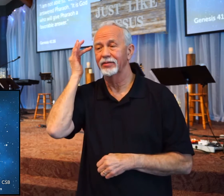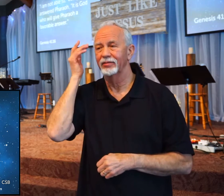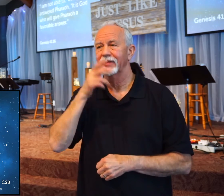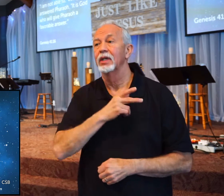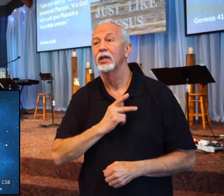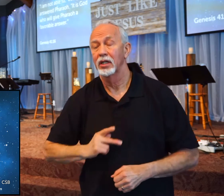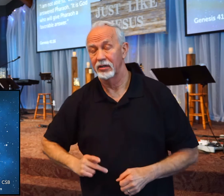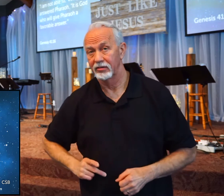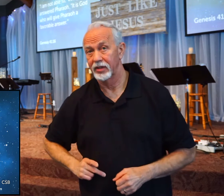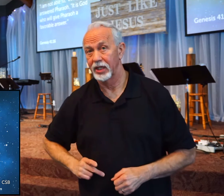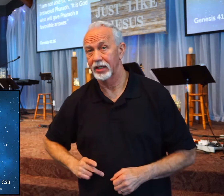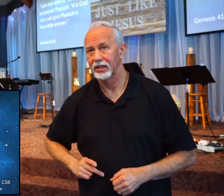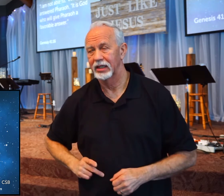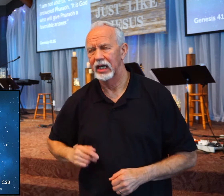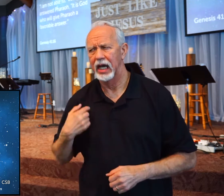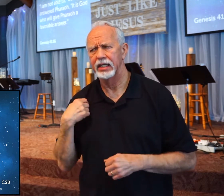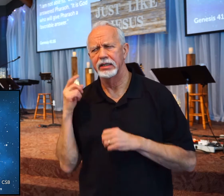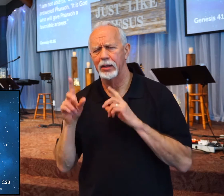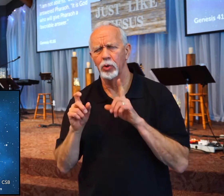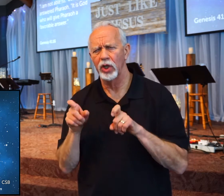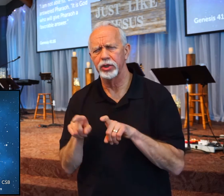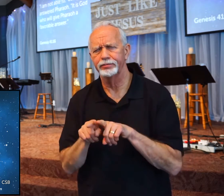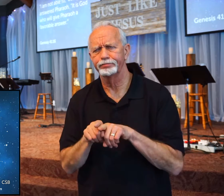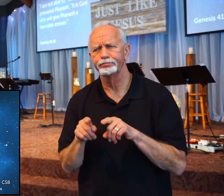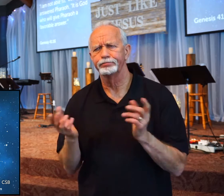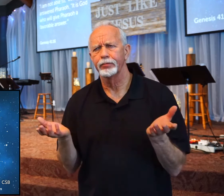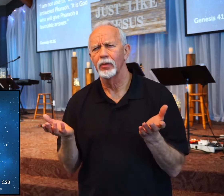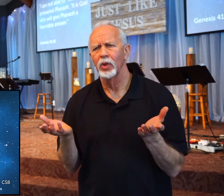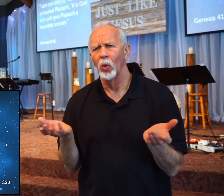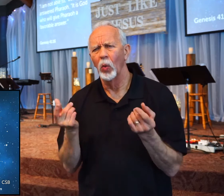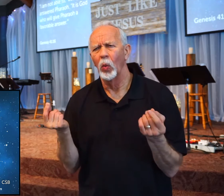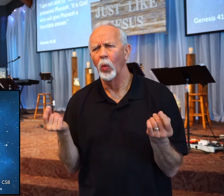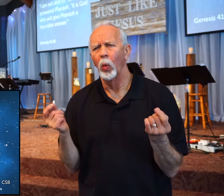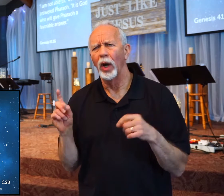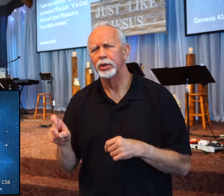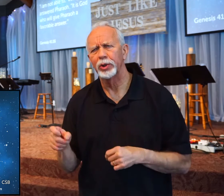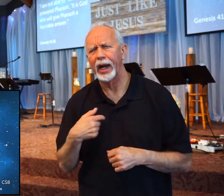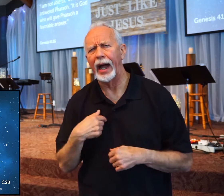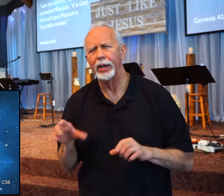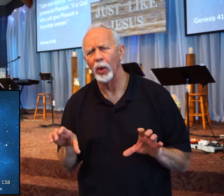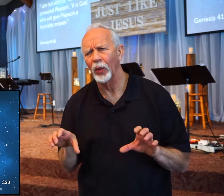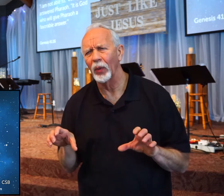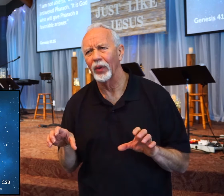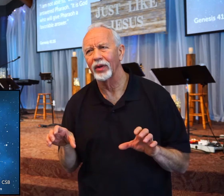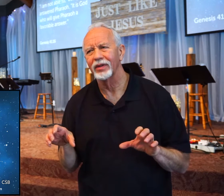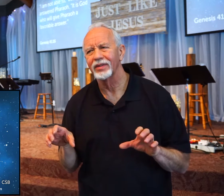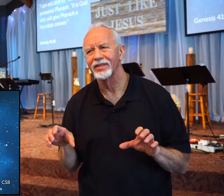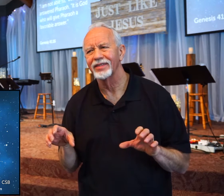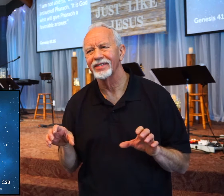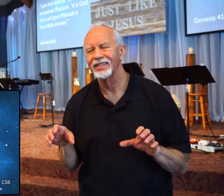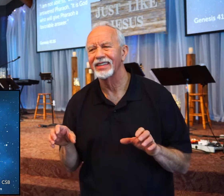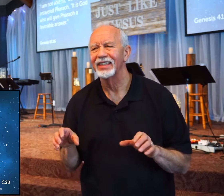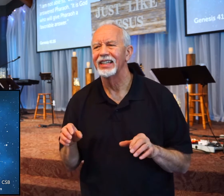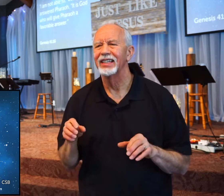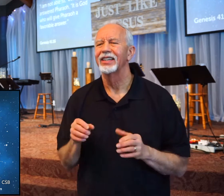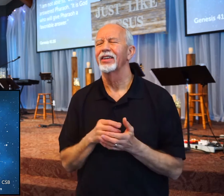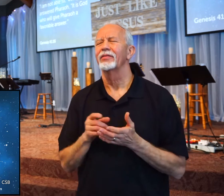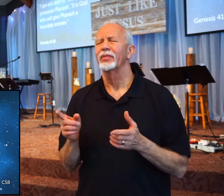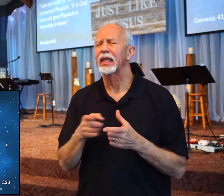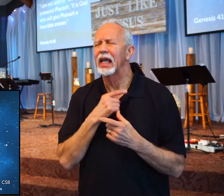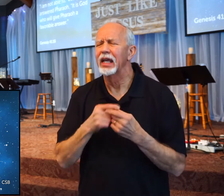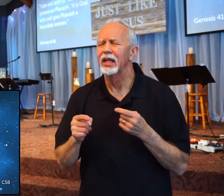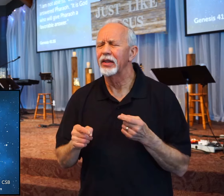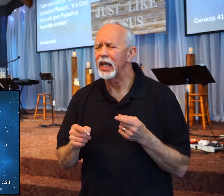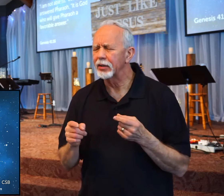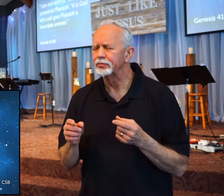Pharaoh, if we were him, we would have the same question. He asked, what should I do? Genesis 41, 33